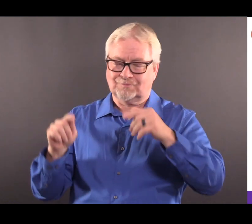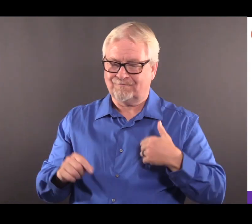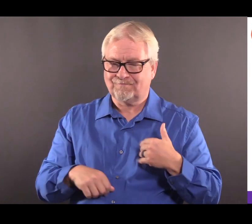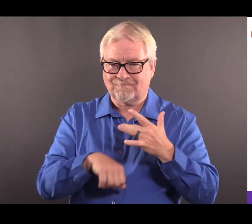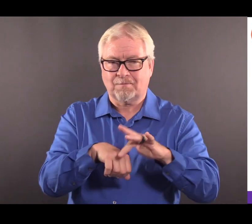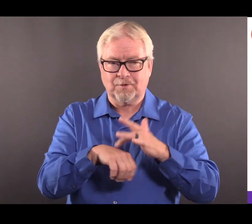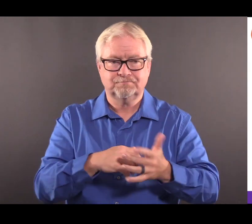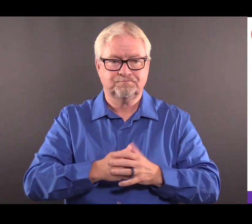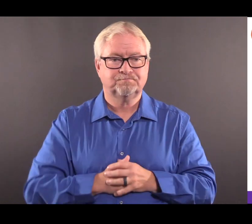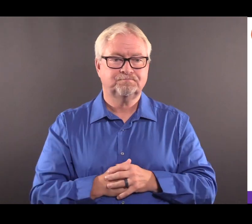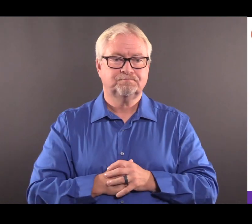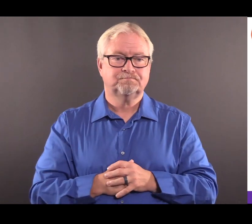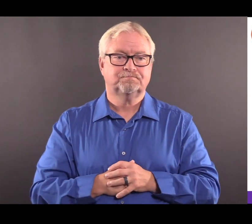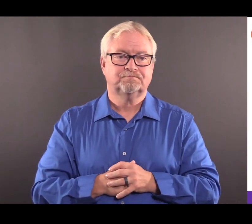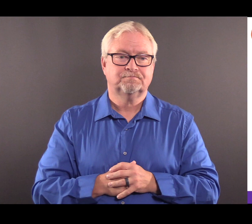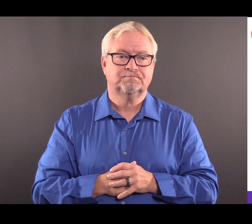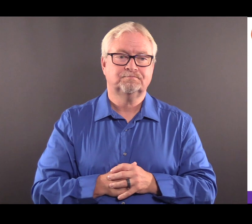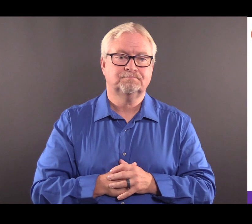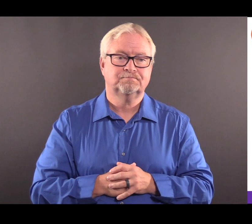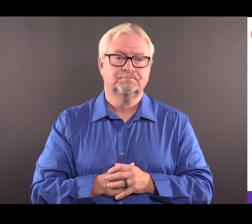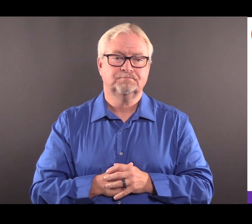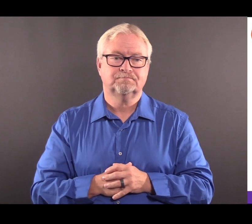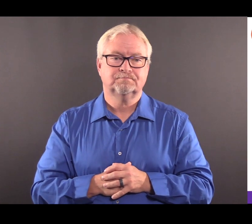national organizations.